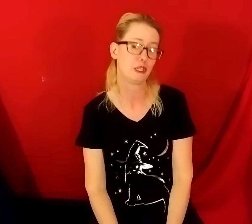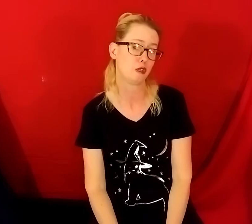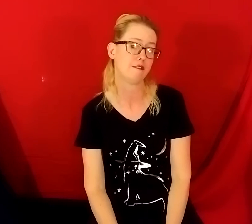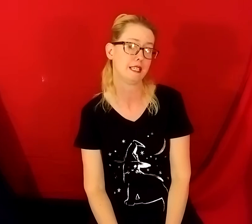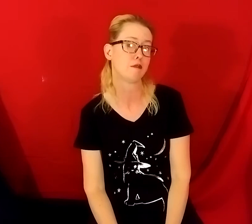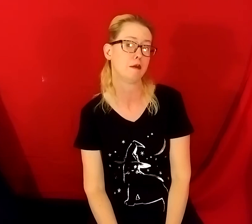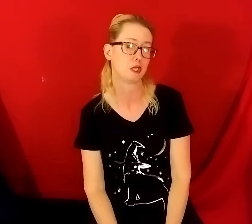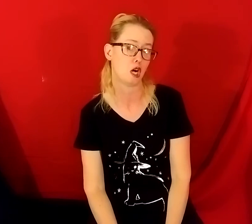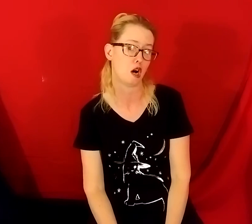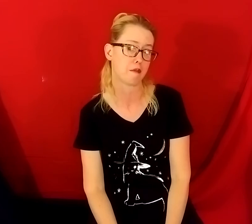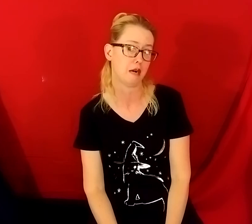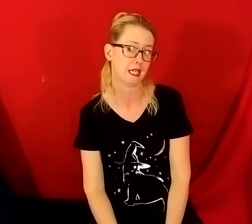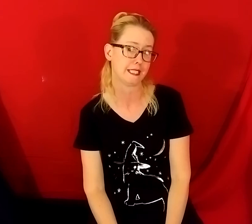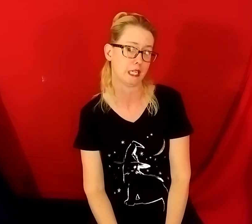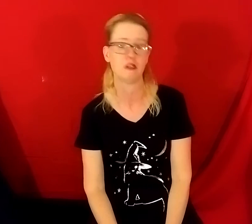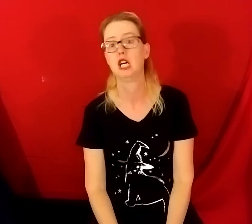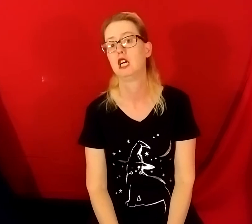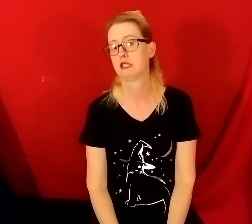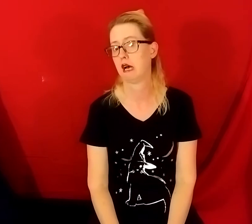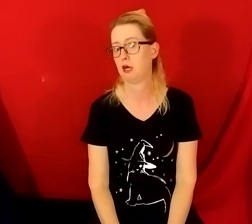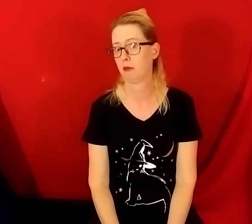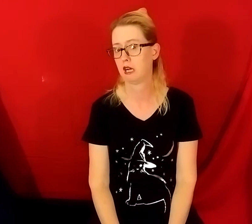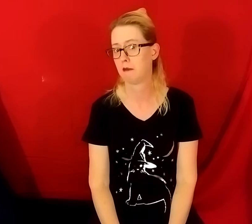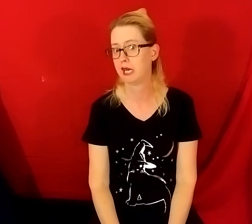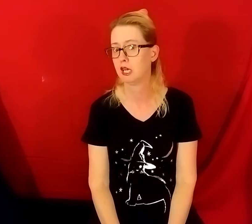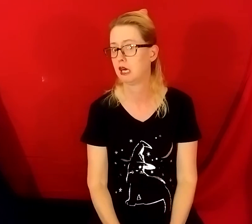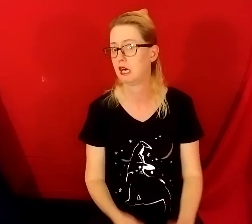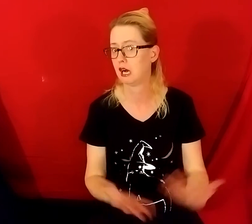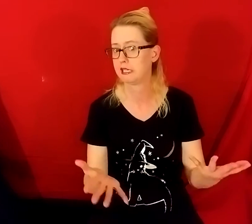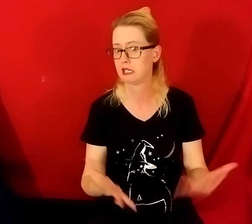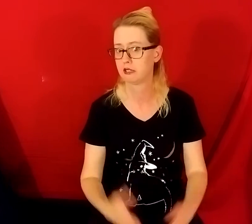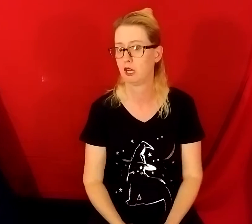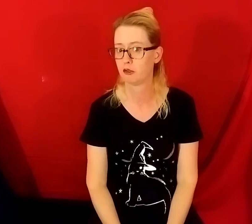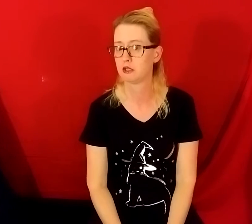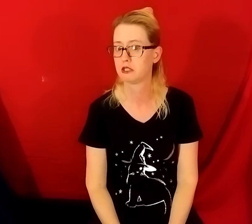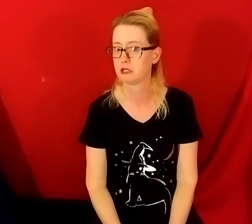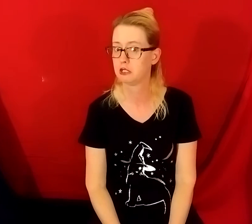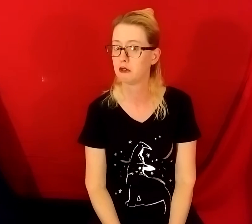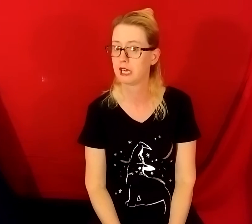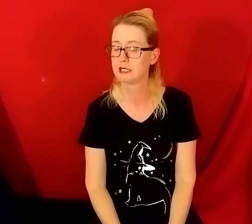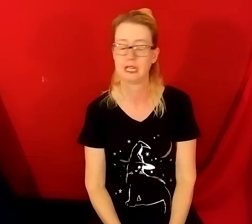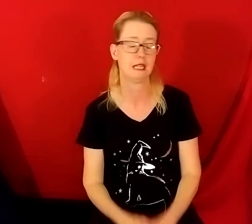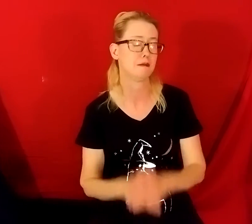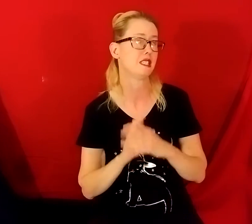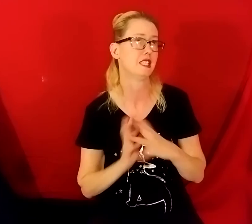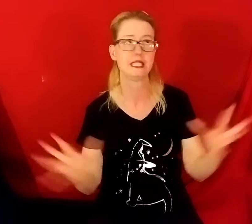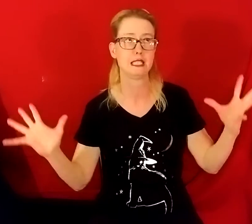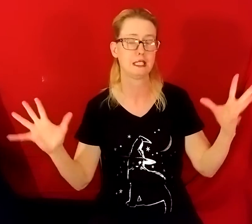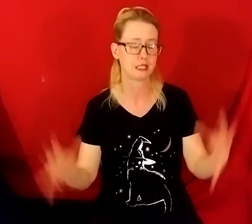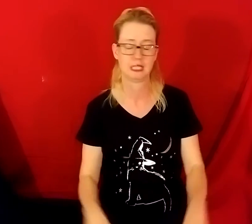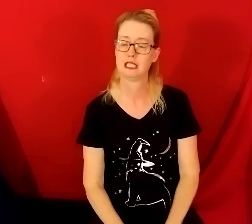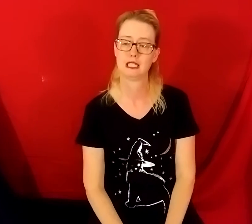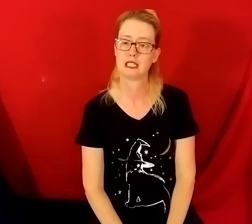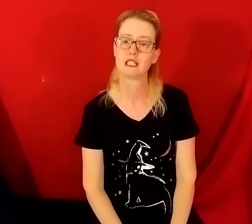everything pretty much all by myself, so, I hope that my, uh, ideas and helpful is you guys, and, please, go